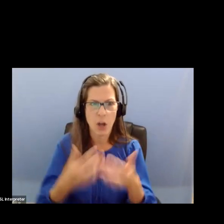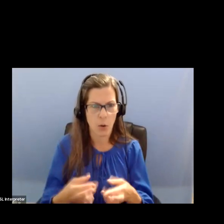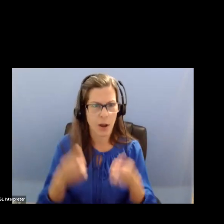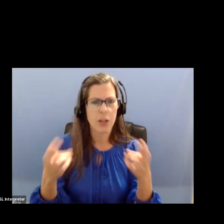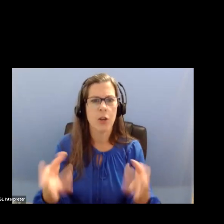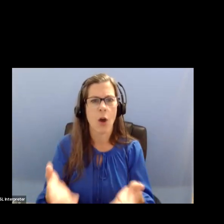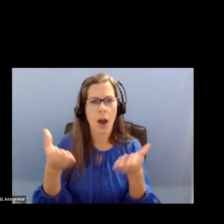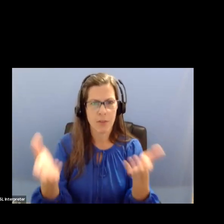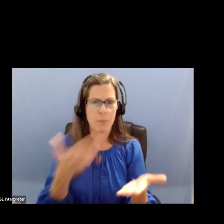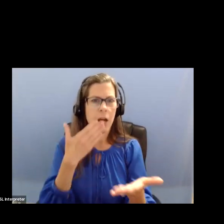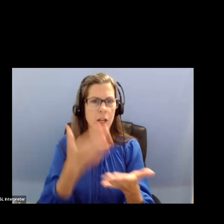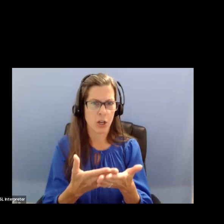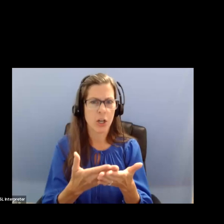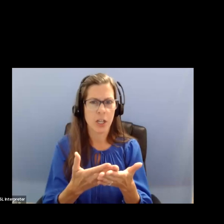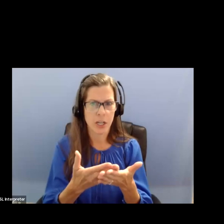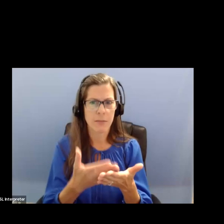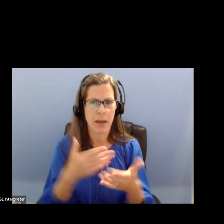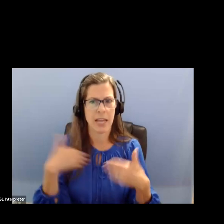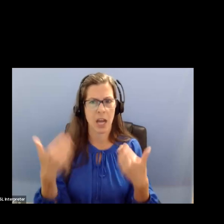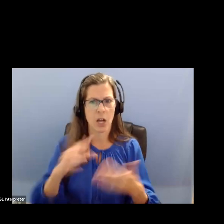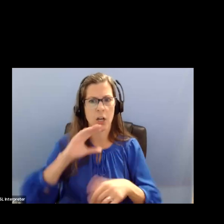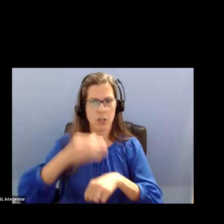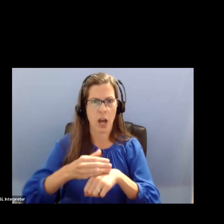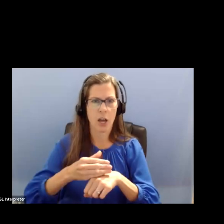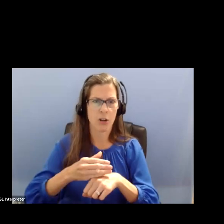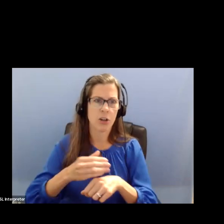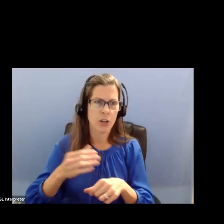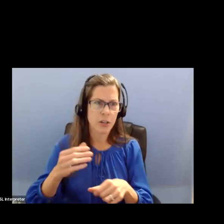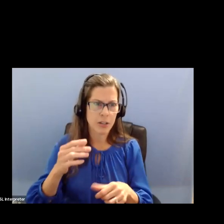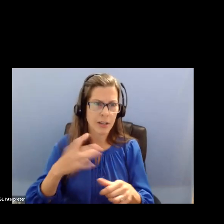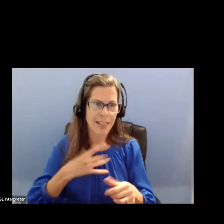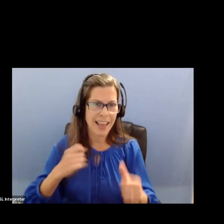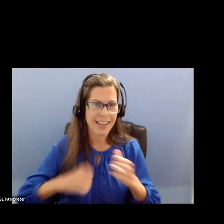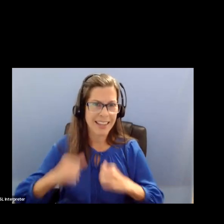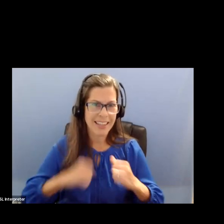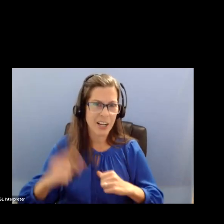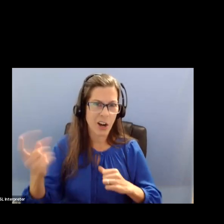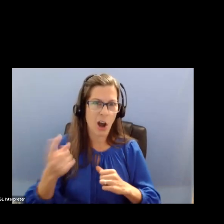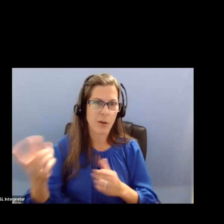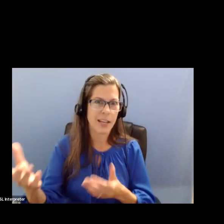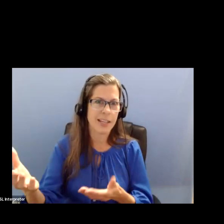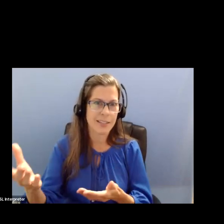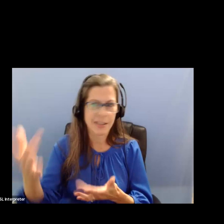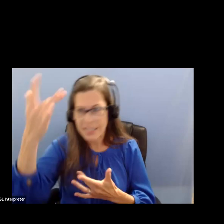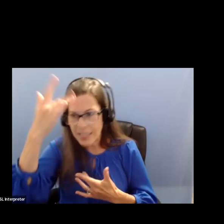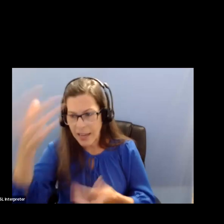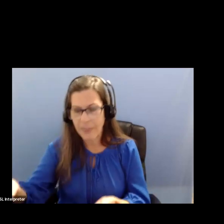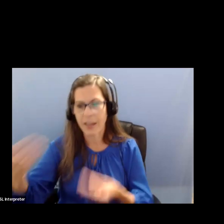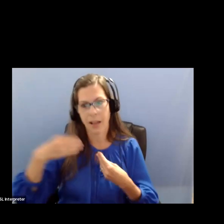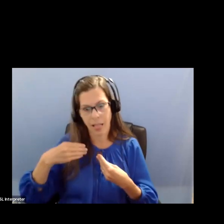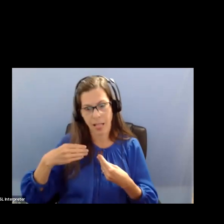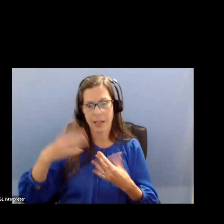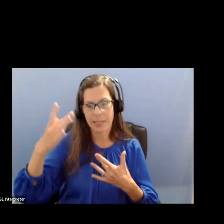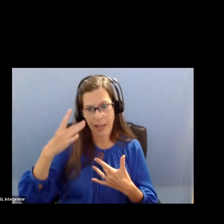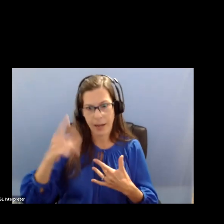lineup because my younger daughter, who's a theater kid, seems to always be bringing home some kind of virus. So I'm sure there'll be other